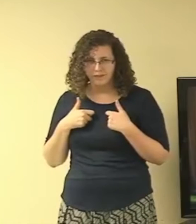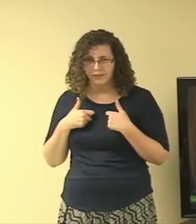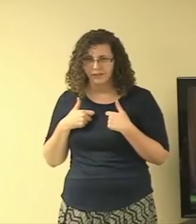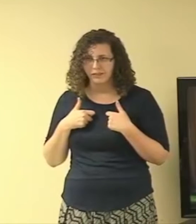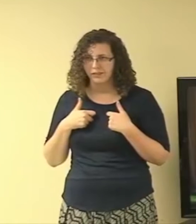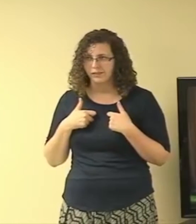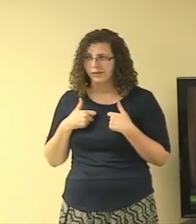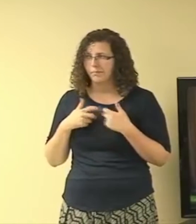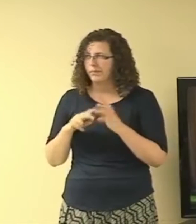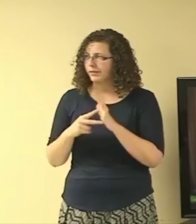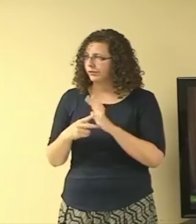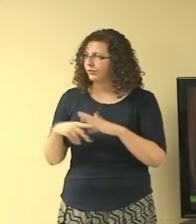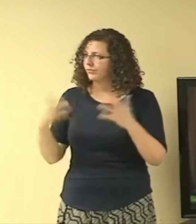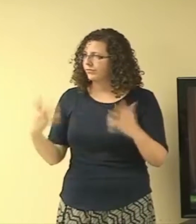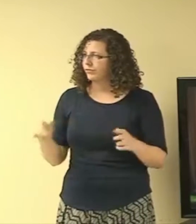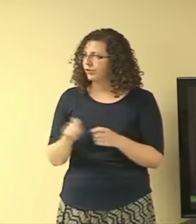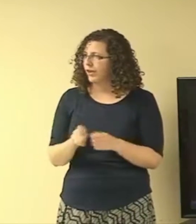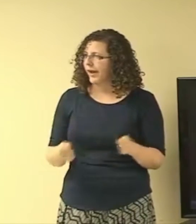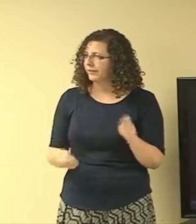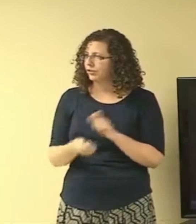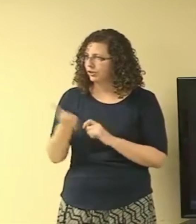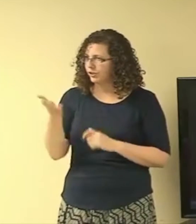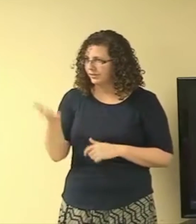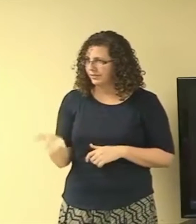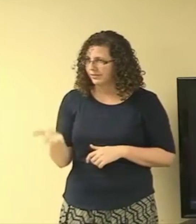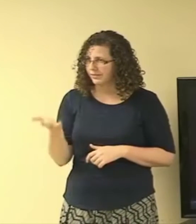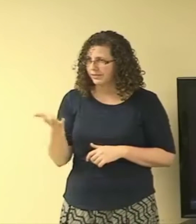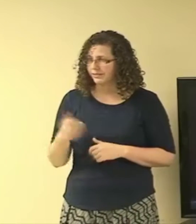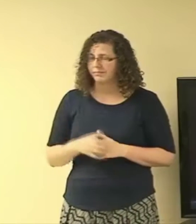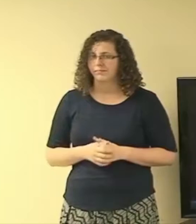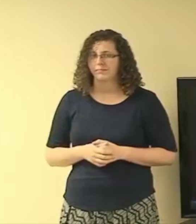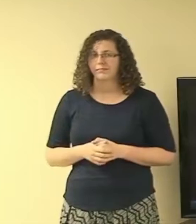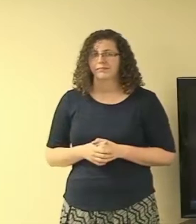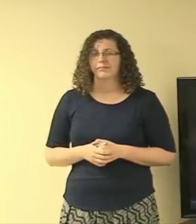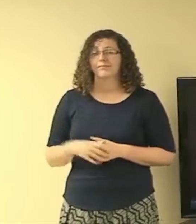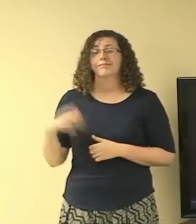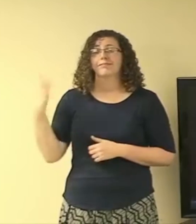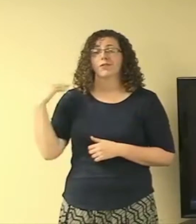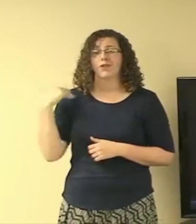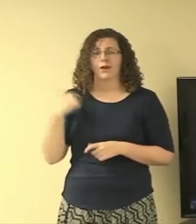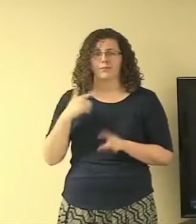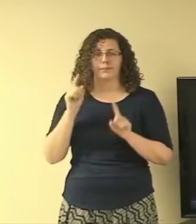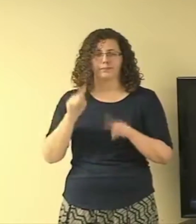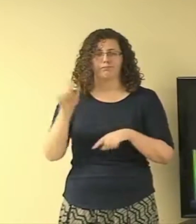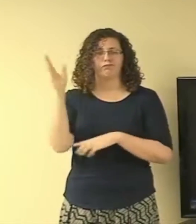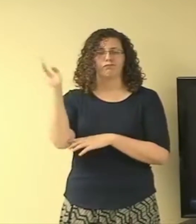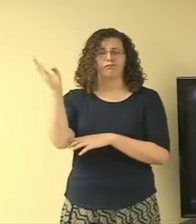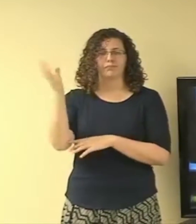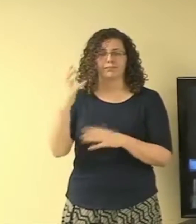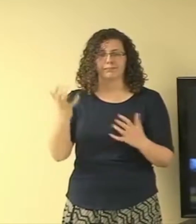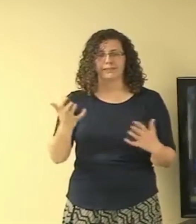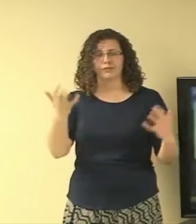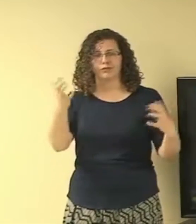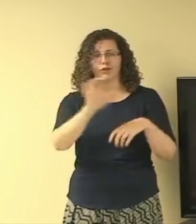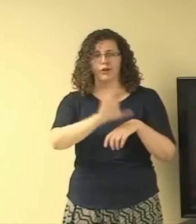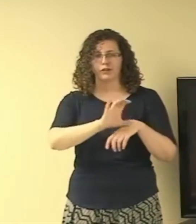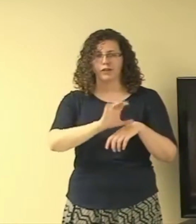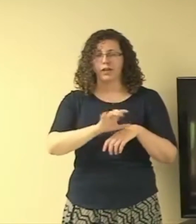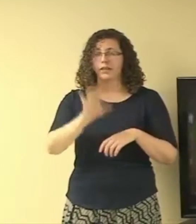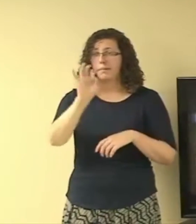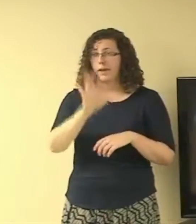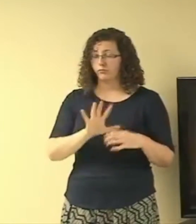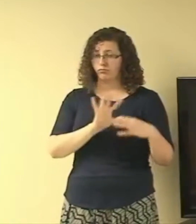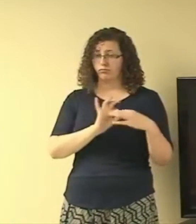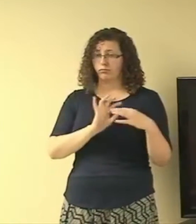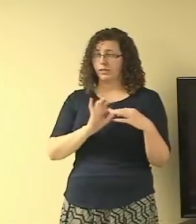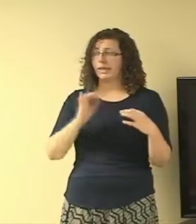You have changed. I was speaking at a big church the other day, and the pastor told me he'd been pastoring 35 years, and he's never had a couple who